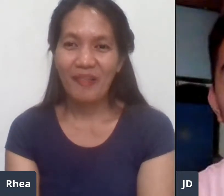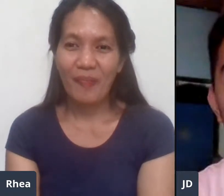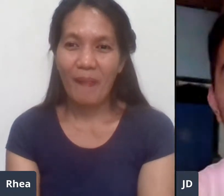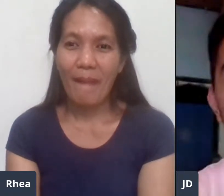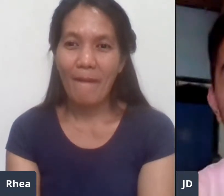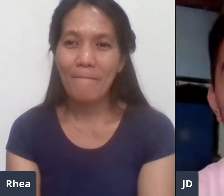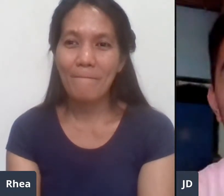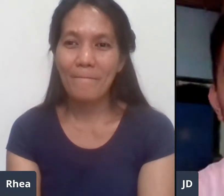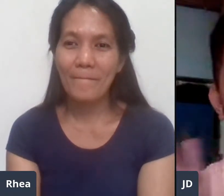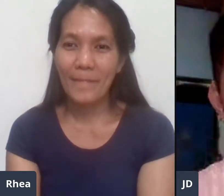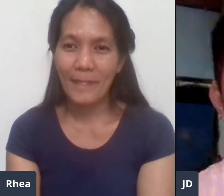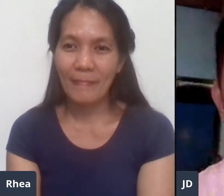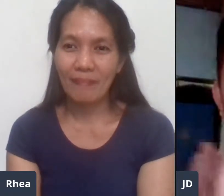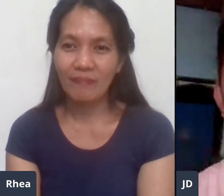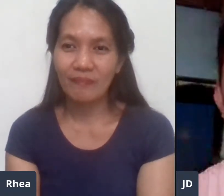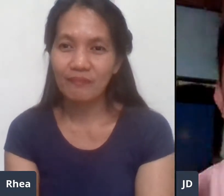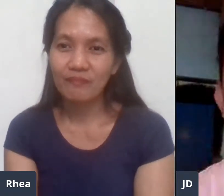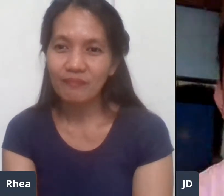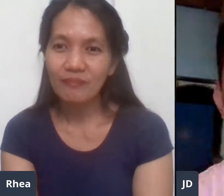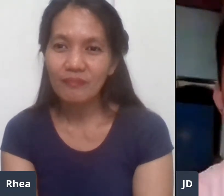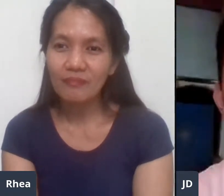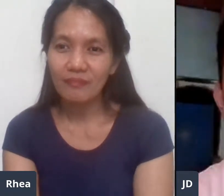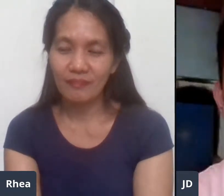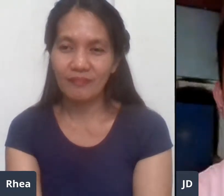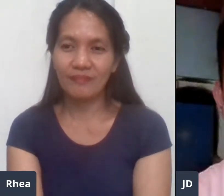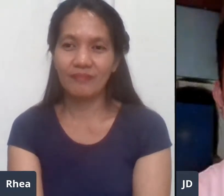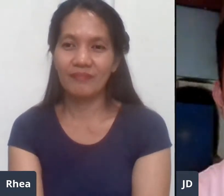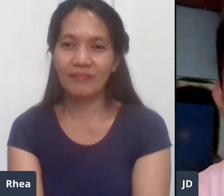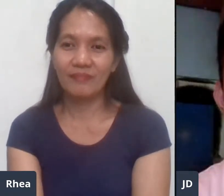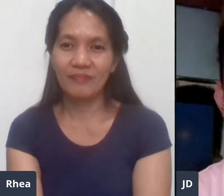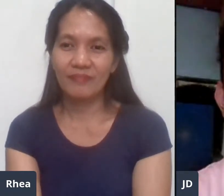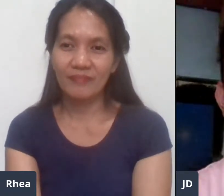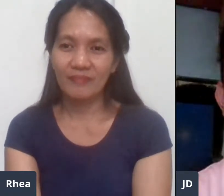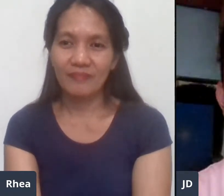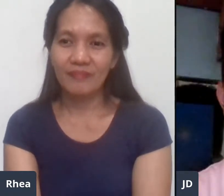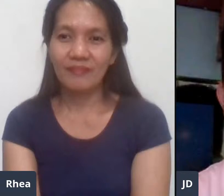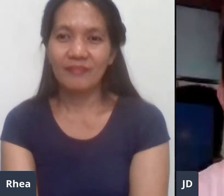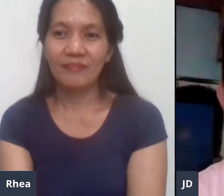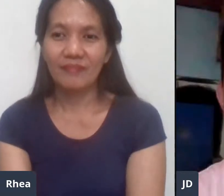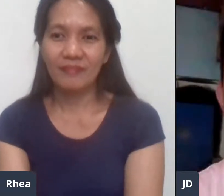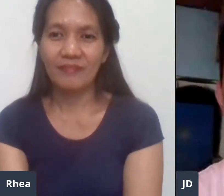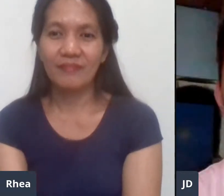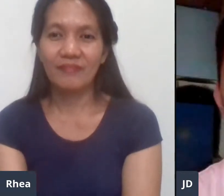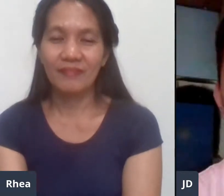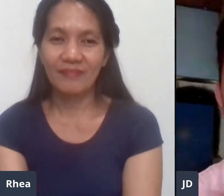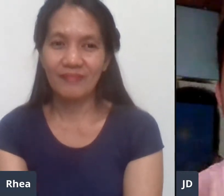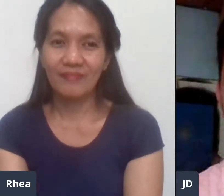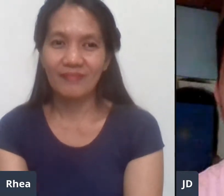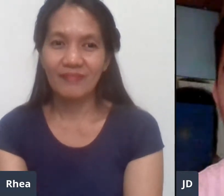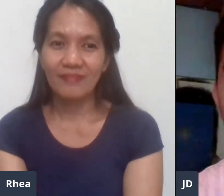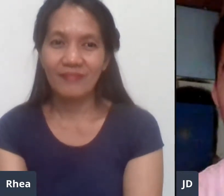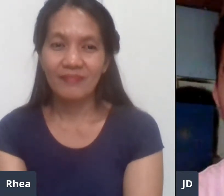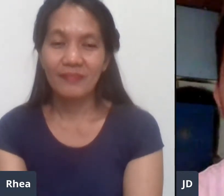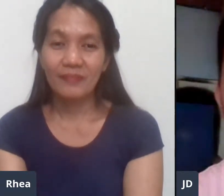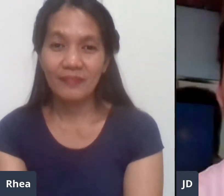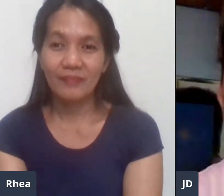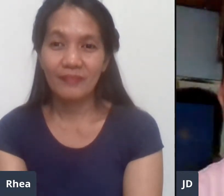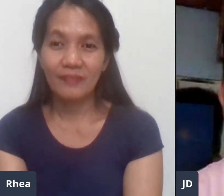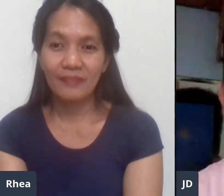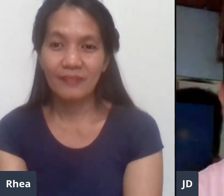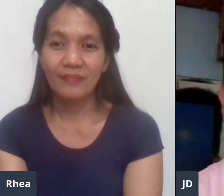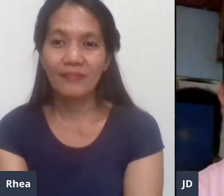um, nagbigay sa atin ng additional knowledge for today. So magandang hapon po sa lahat ng